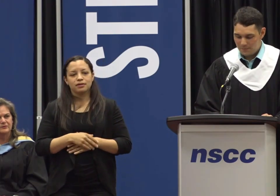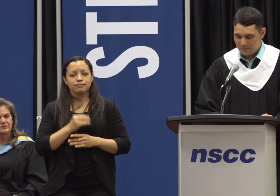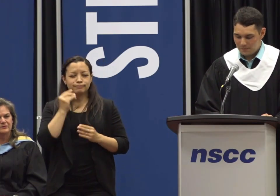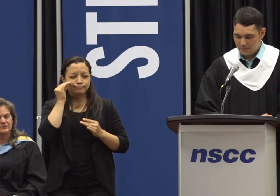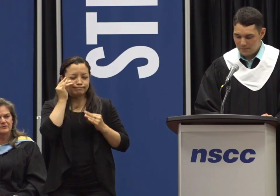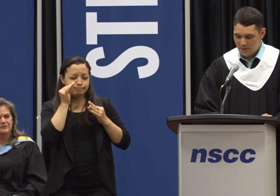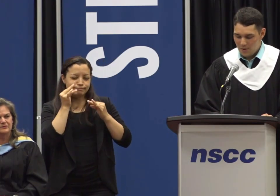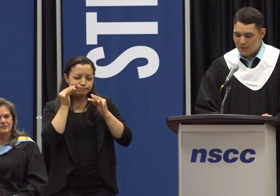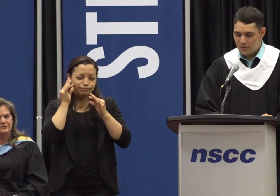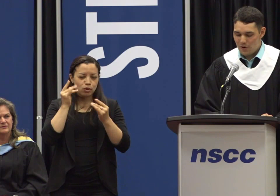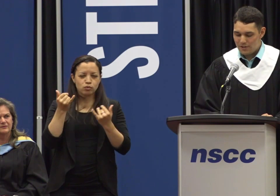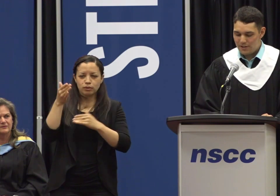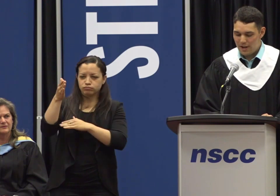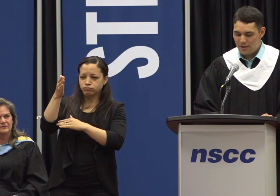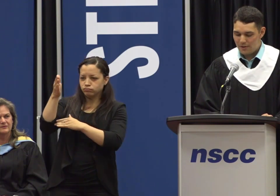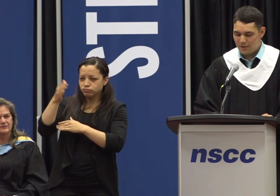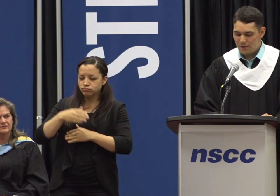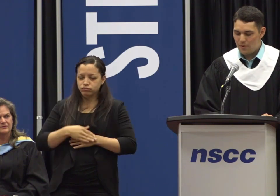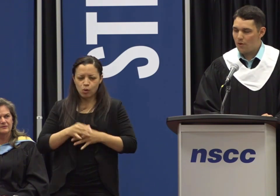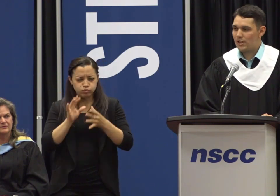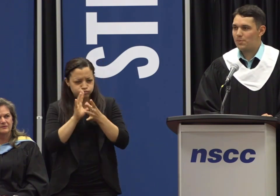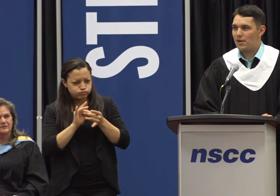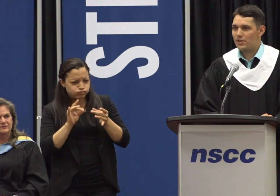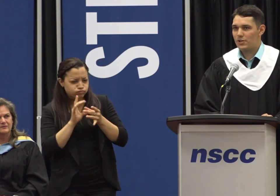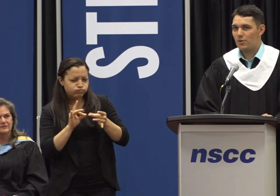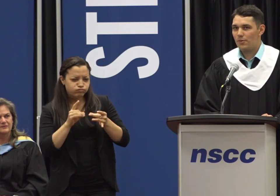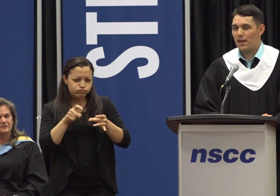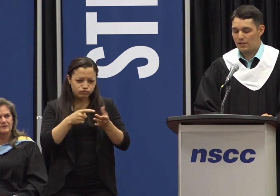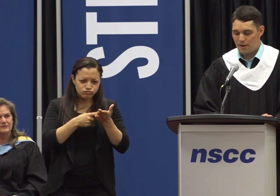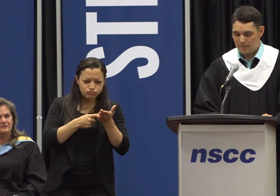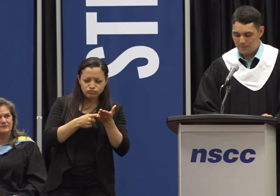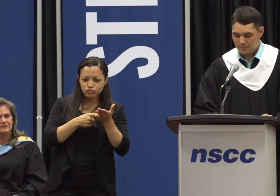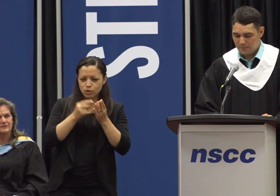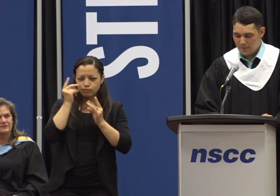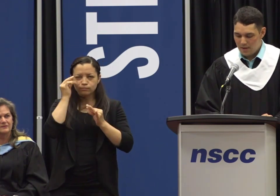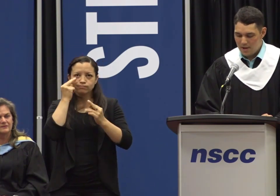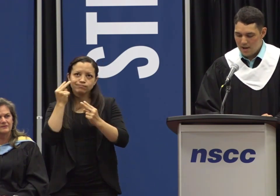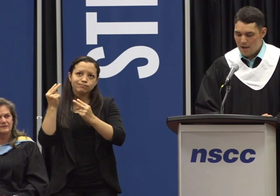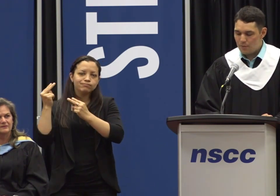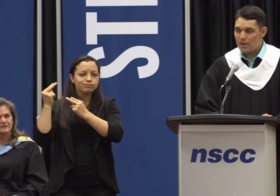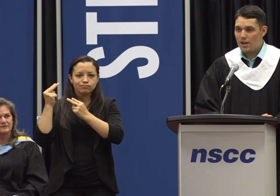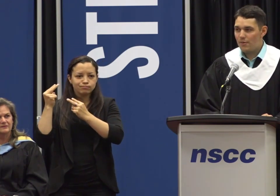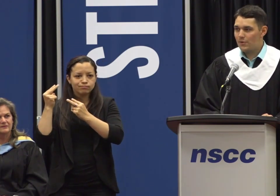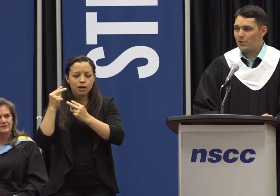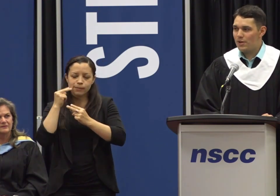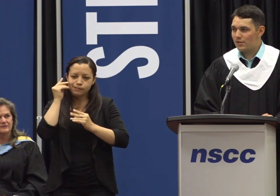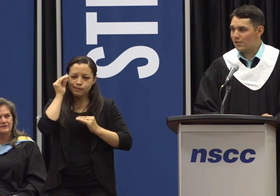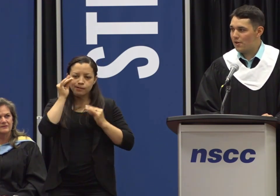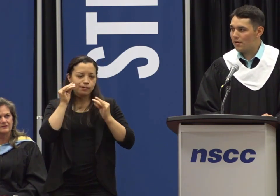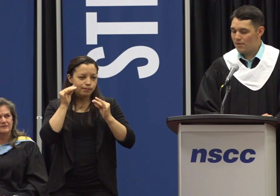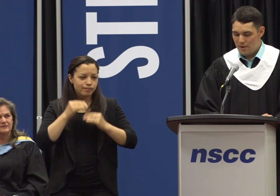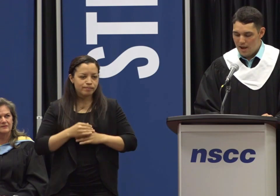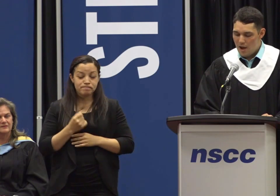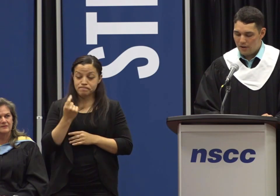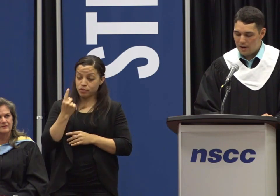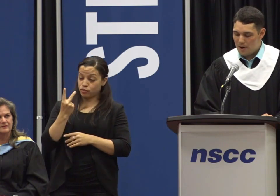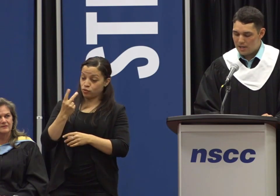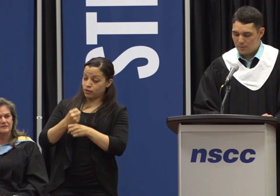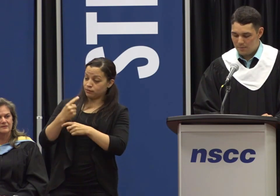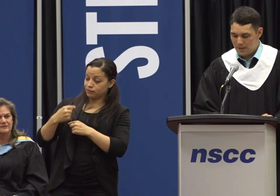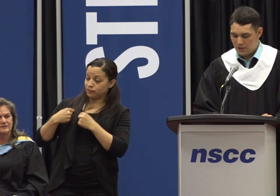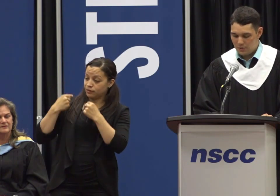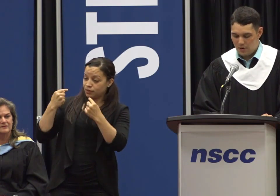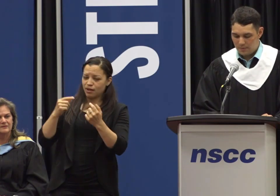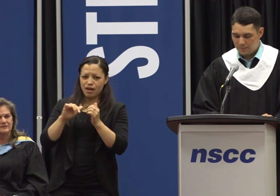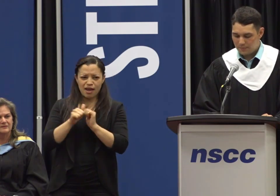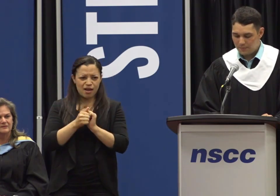up here, what stories to tell, or experiences to reflect on. Having been here for 2 years, though, how could I